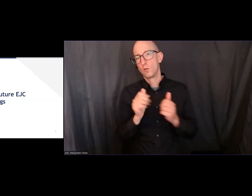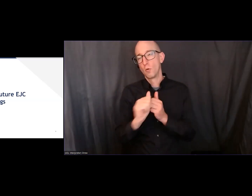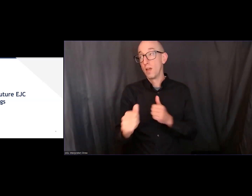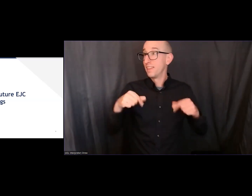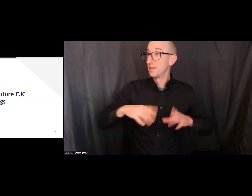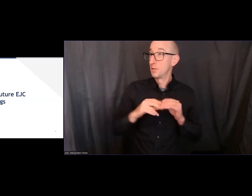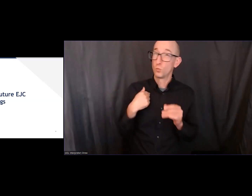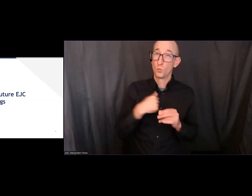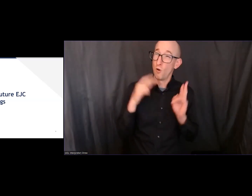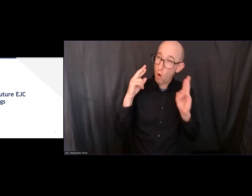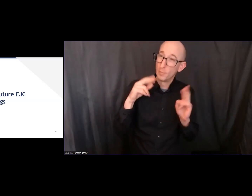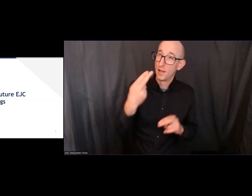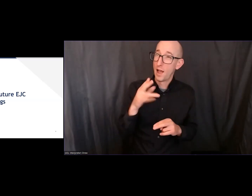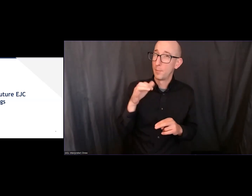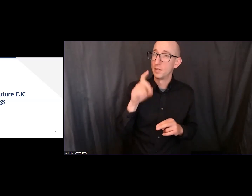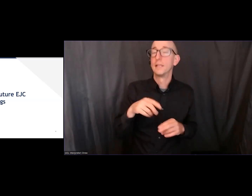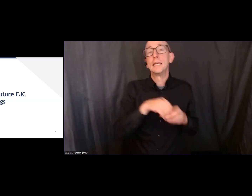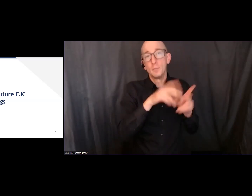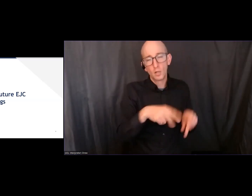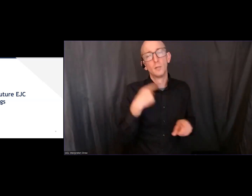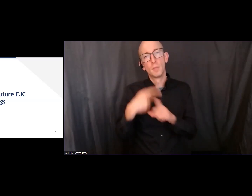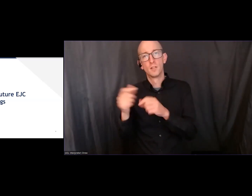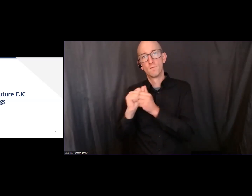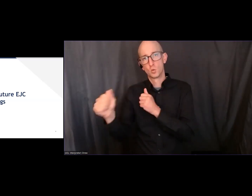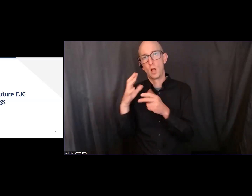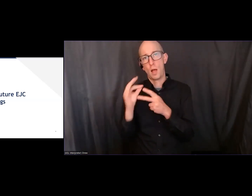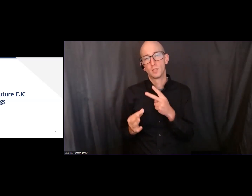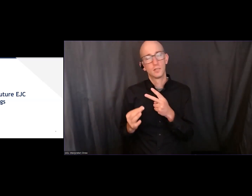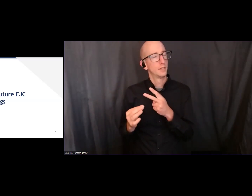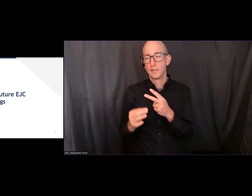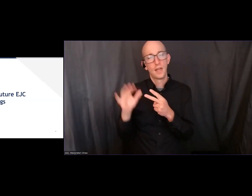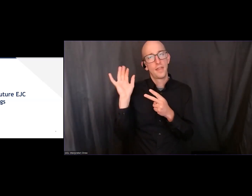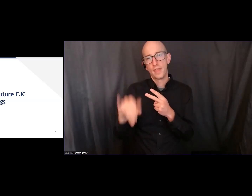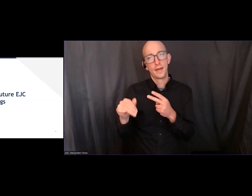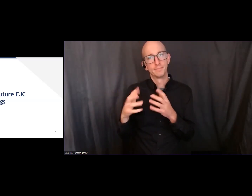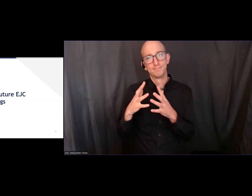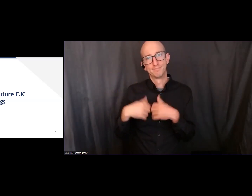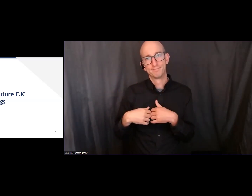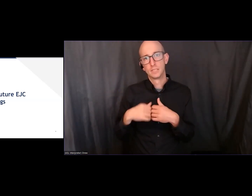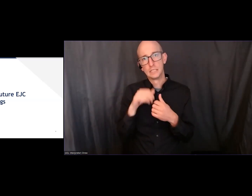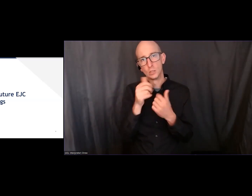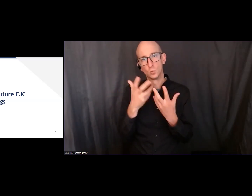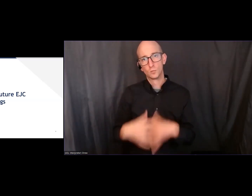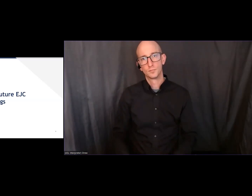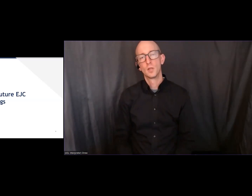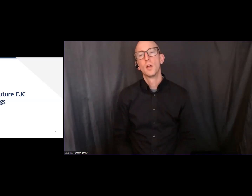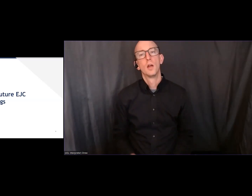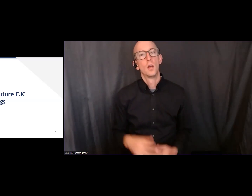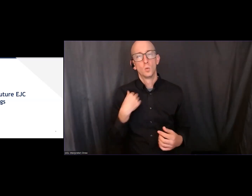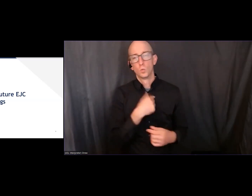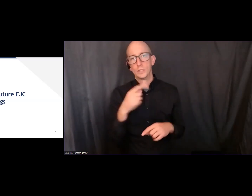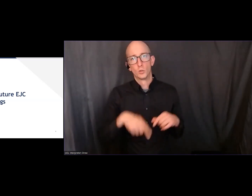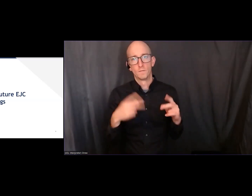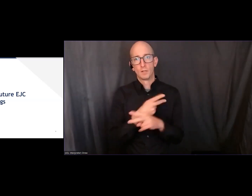in person and then also a virtual option. That fell through, and so we couldn't figure out the logistics at the